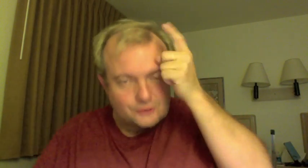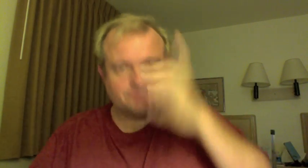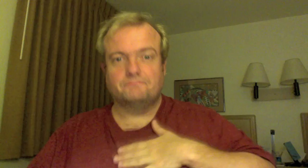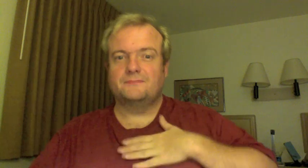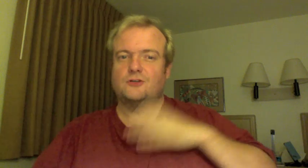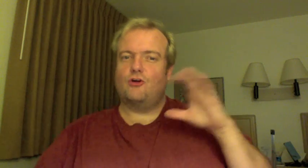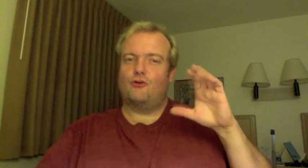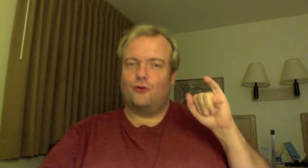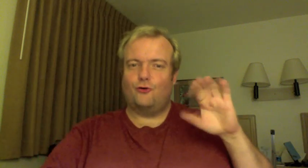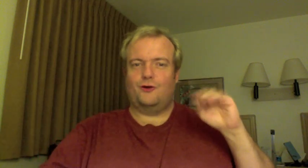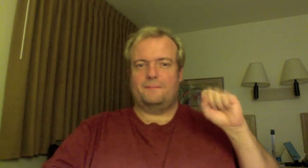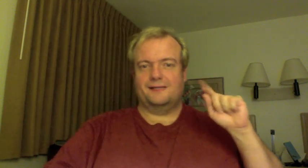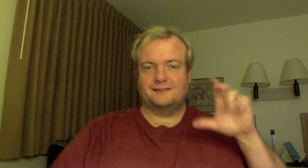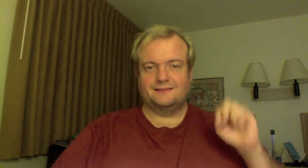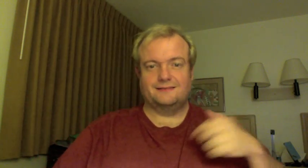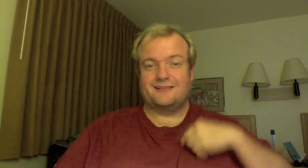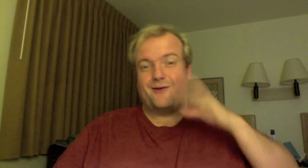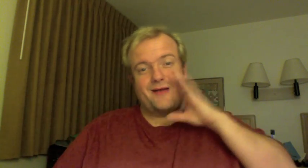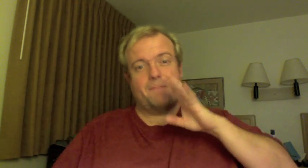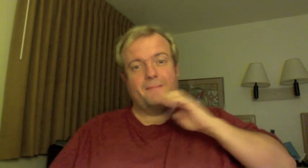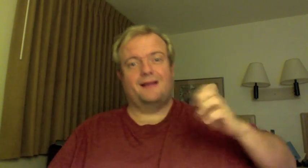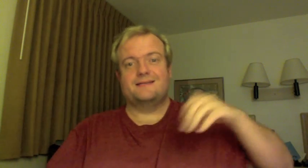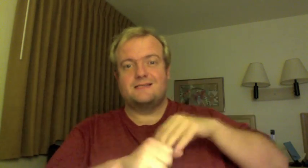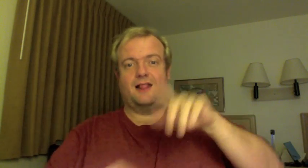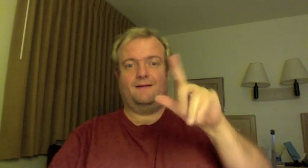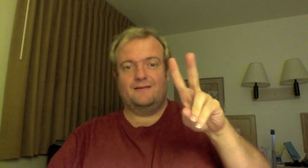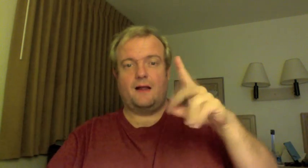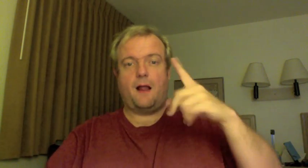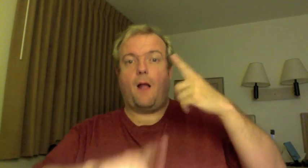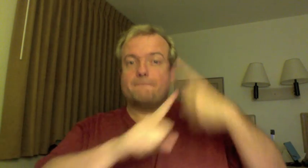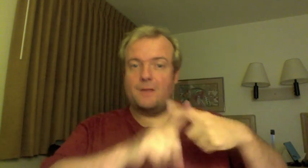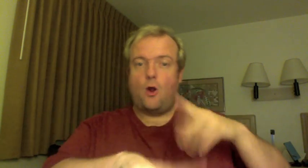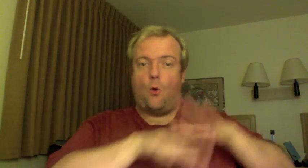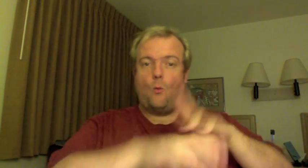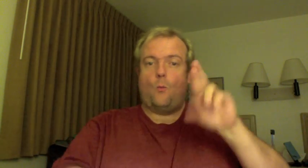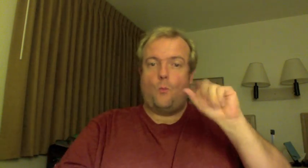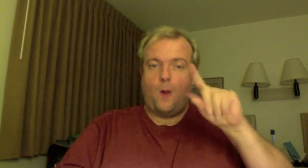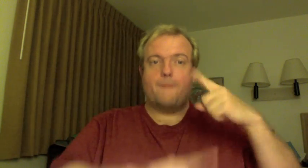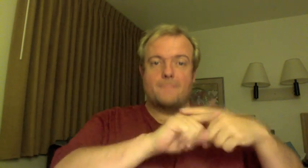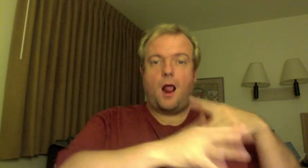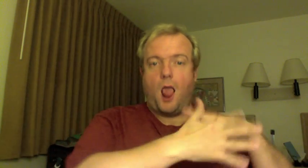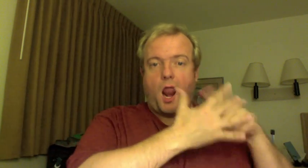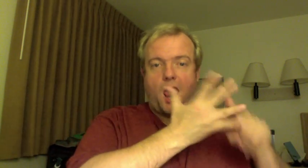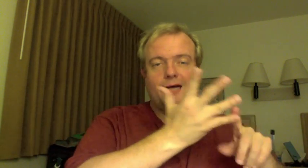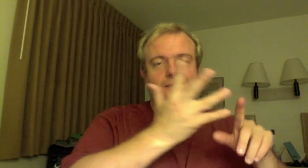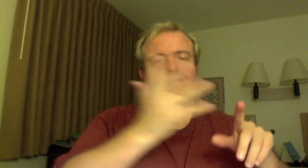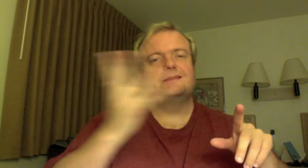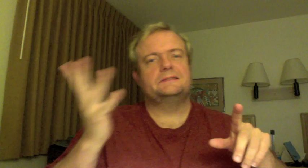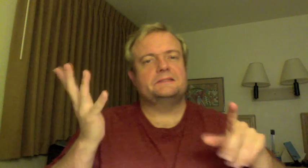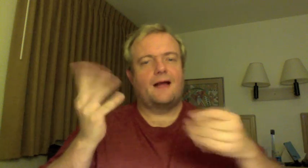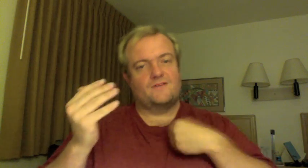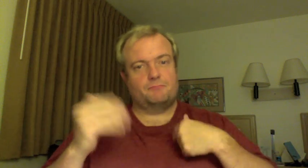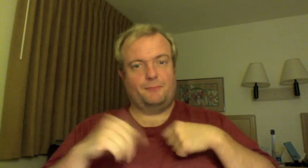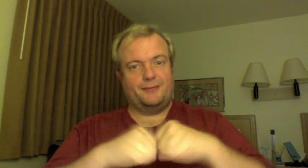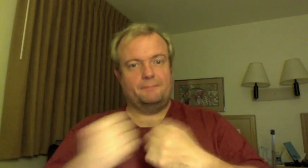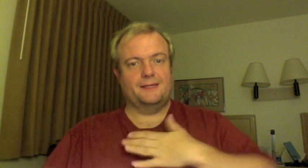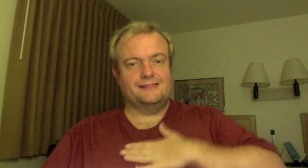edges, where it has the most twist. They climb to the top of the building, and then they change direction.